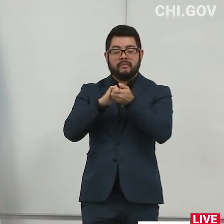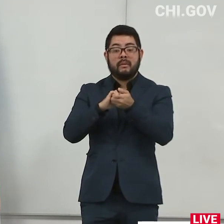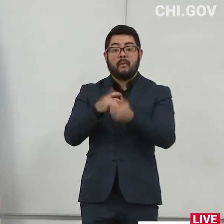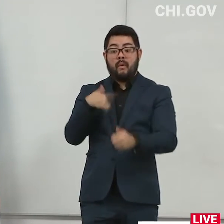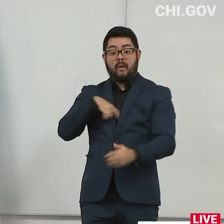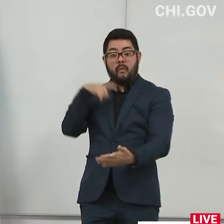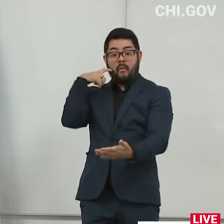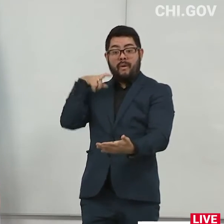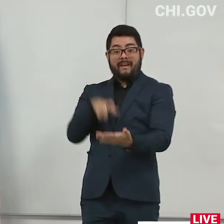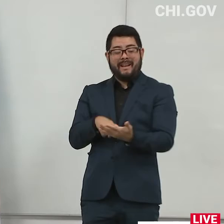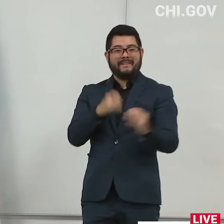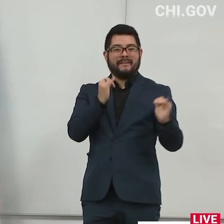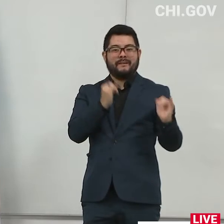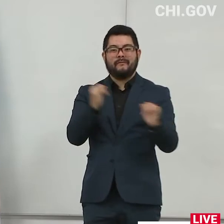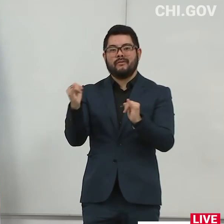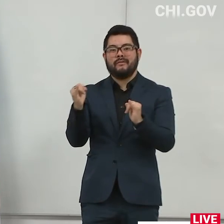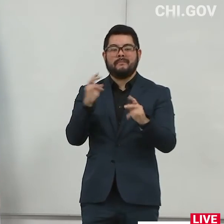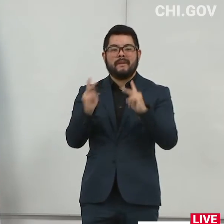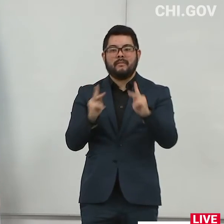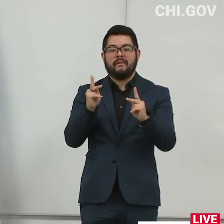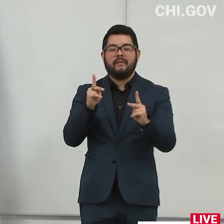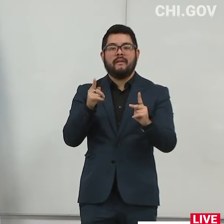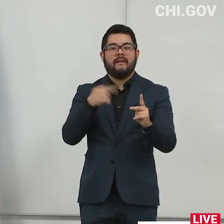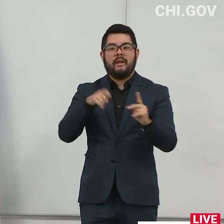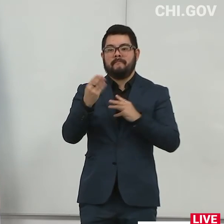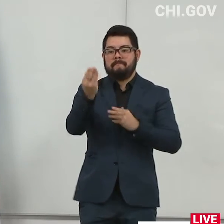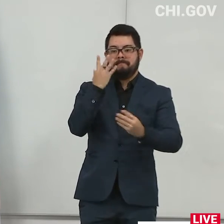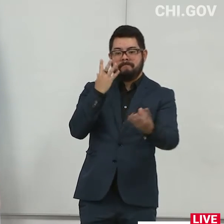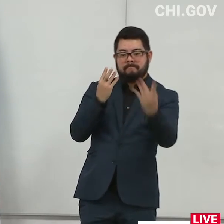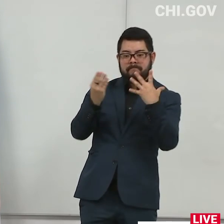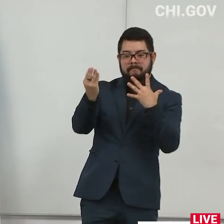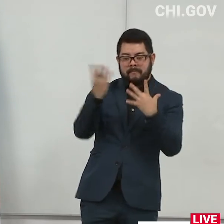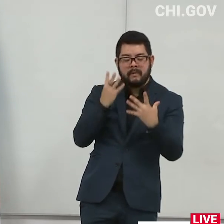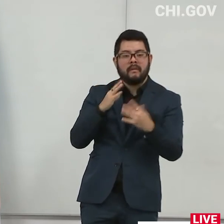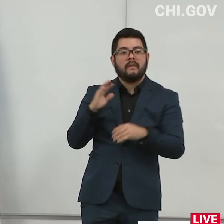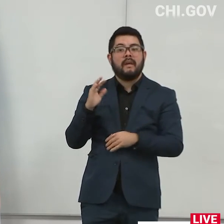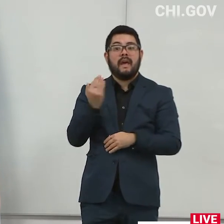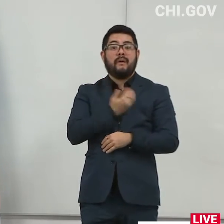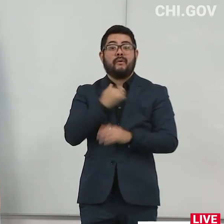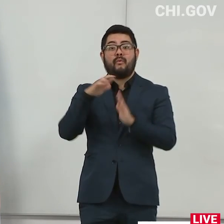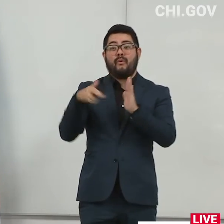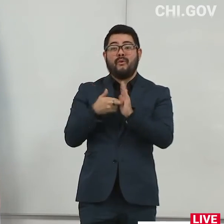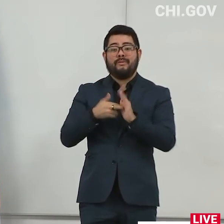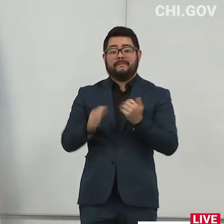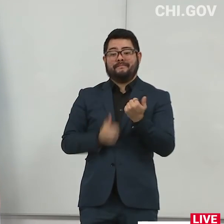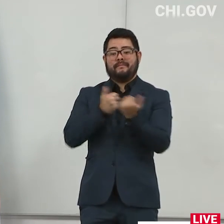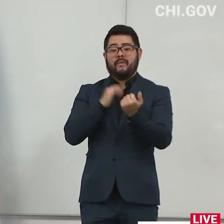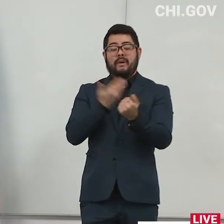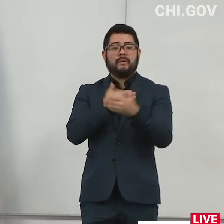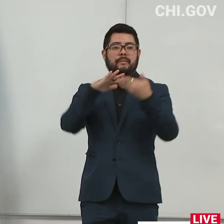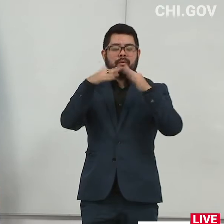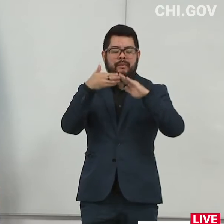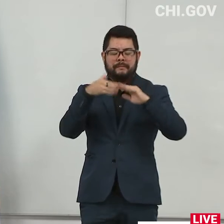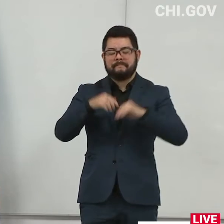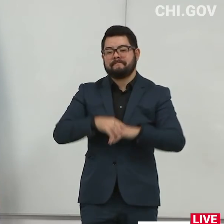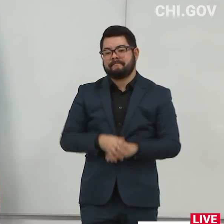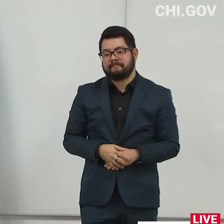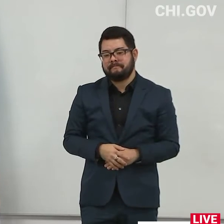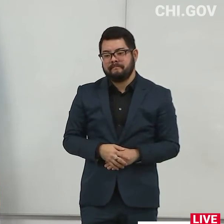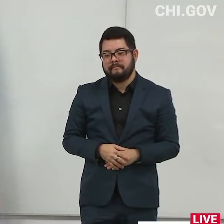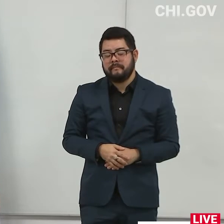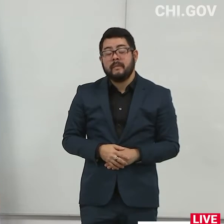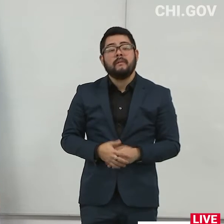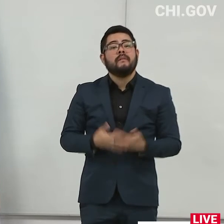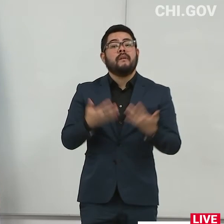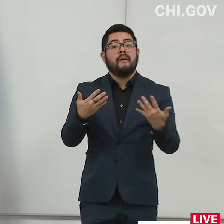that we all have a role to play in public safety. But again, my biggest concern, in addition to the concerns about the